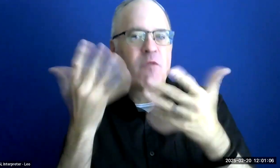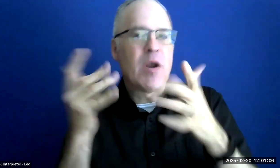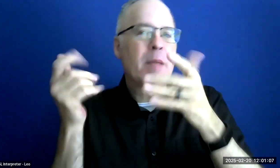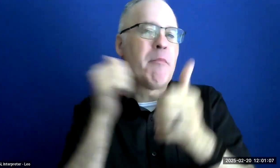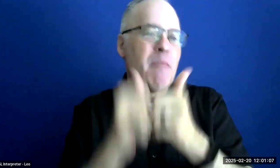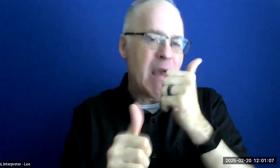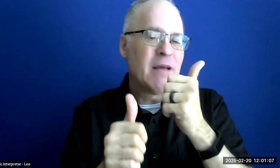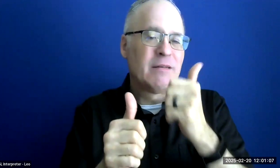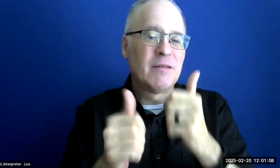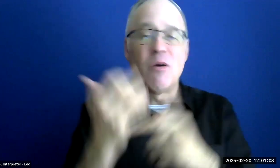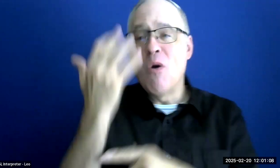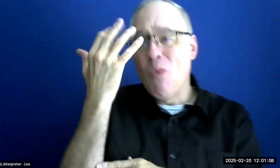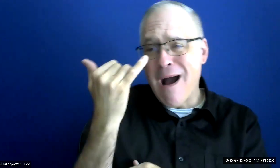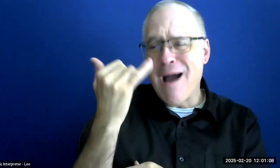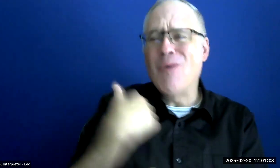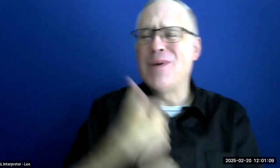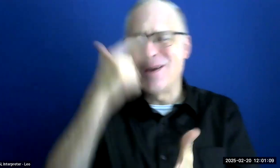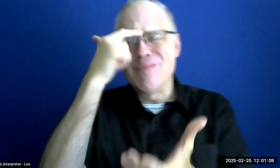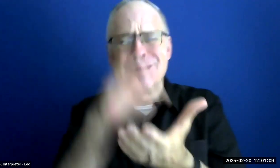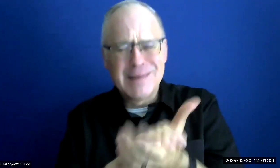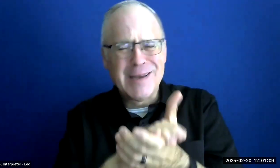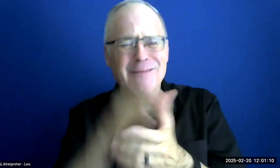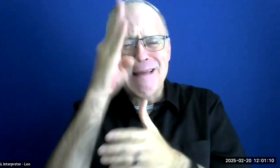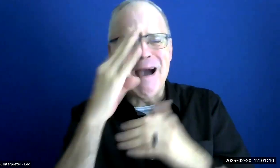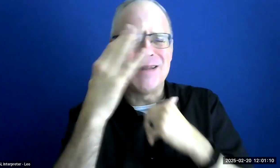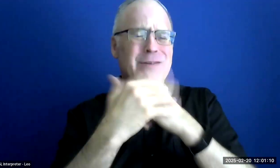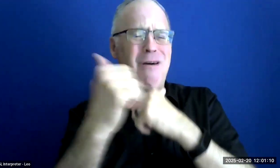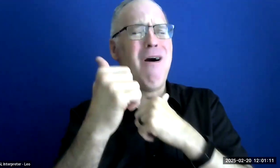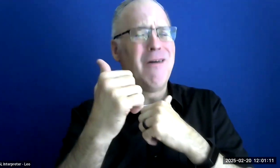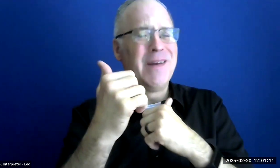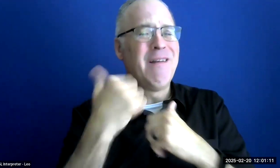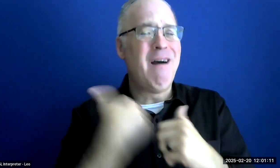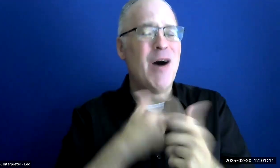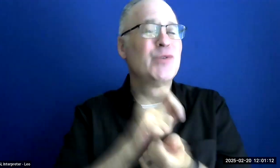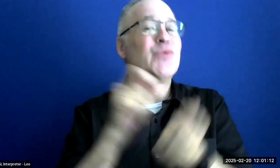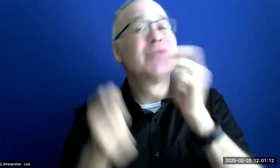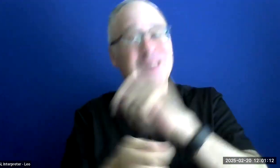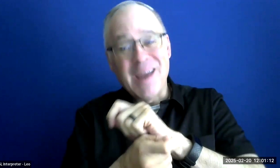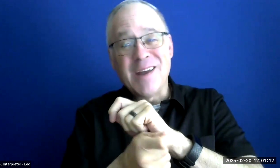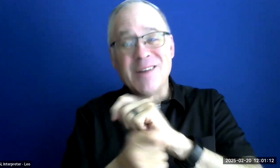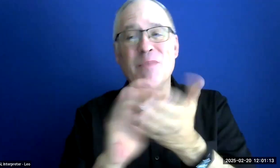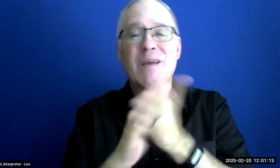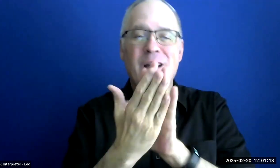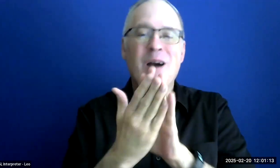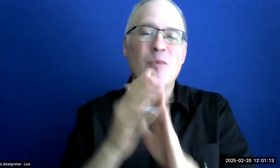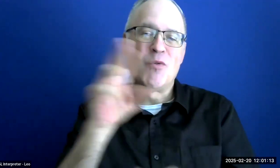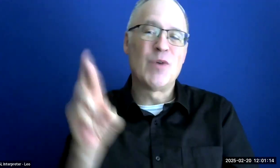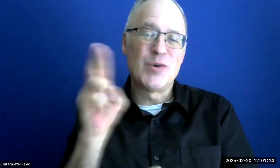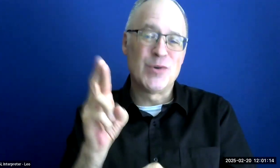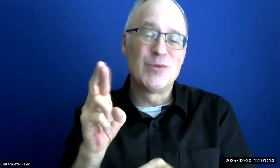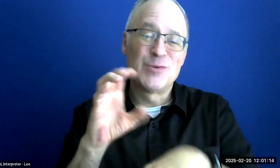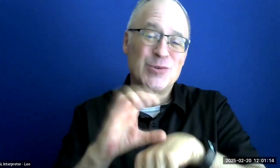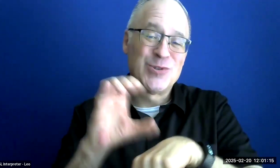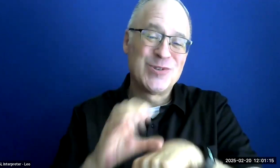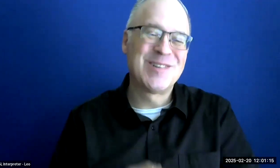believe this is where God is calling us to be. And as bishops, sometimes you got to go where God is calling